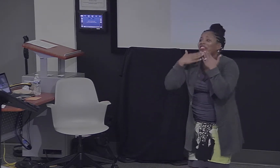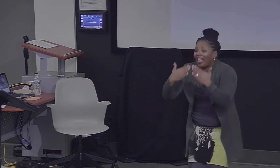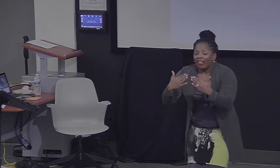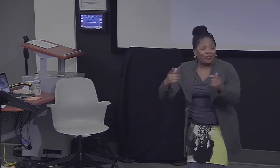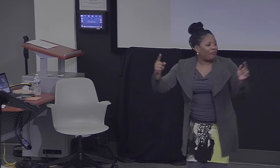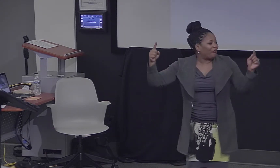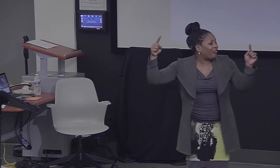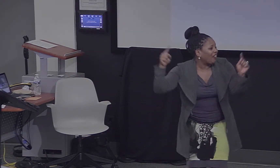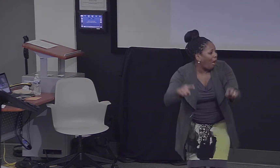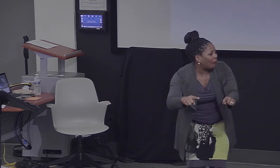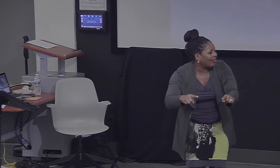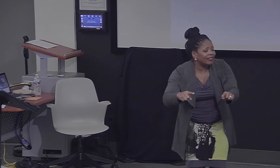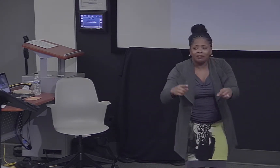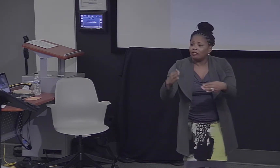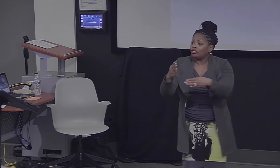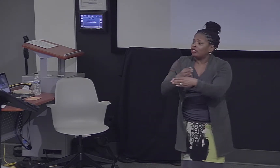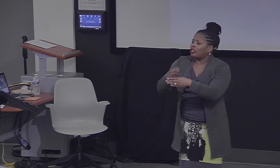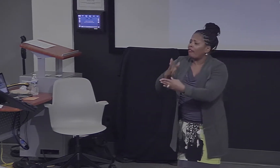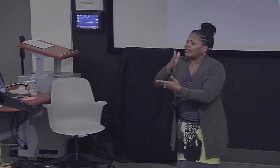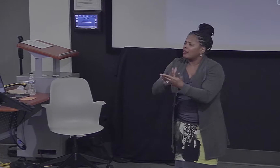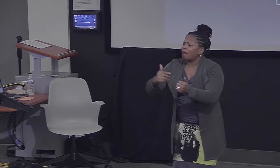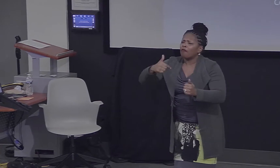to chat. But again, thank you all for coming.